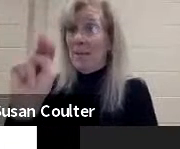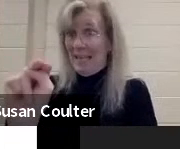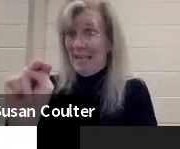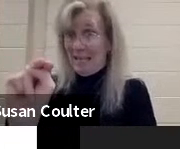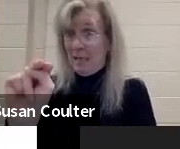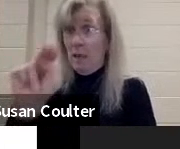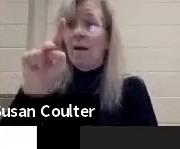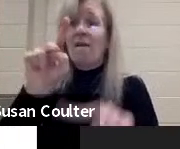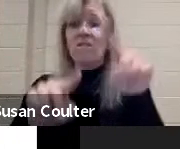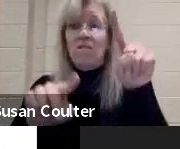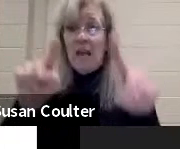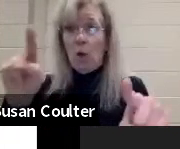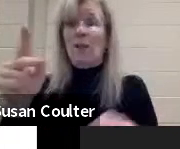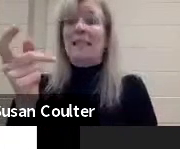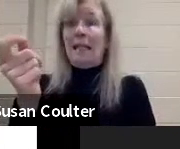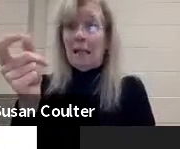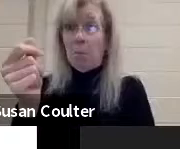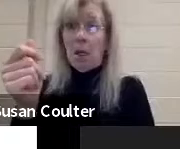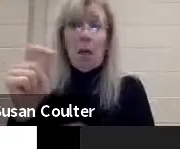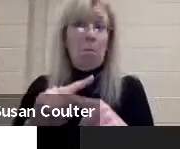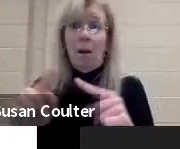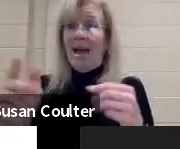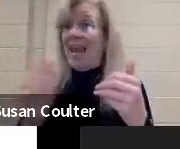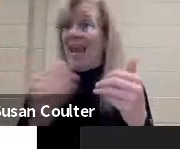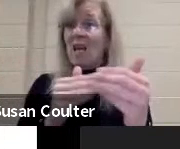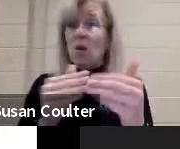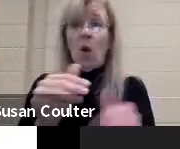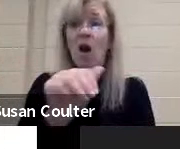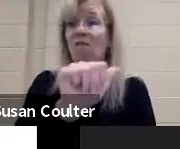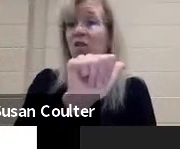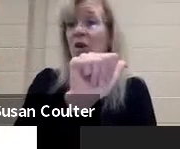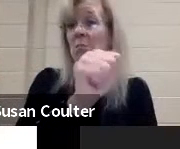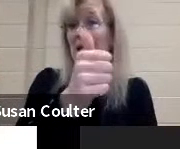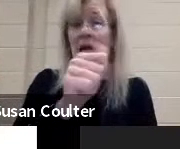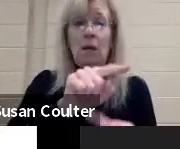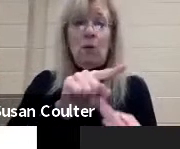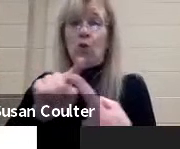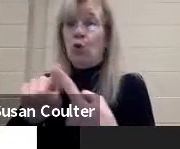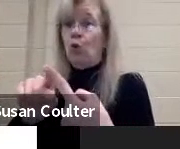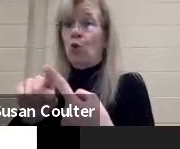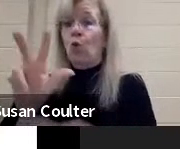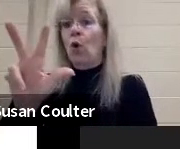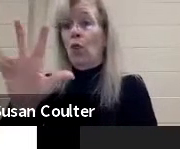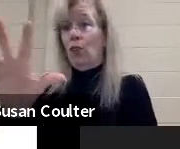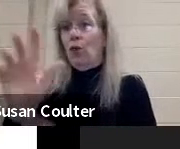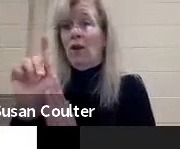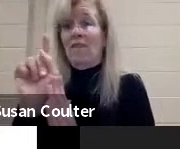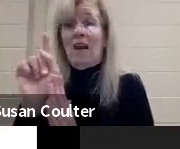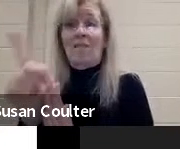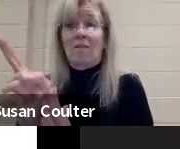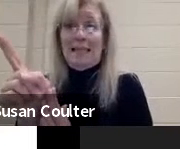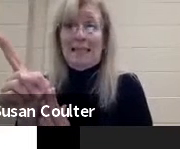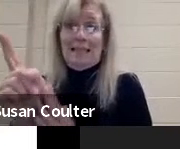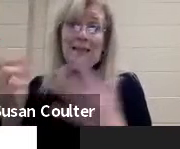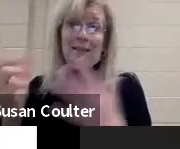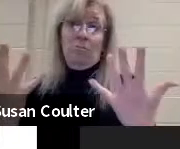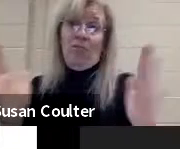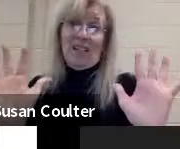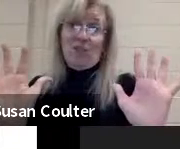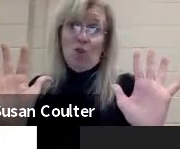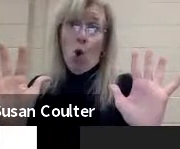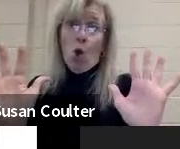of bean. Varies a little bit, but anywhere from 10 to 35